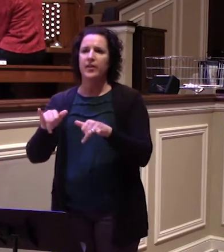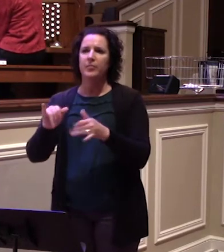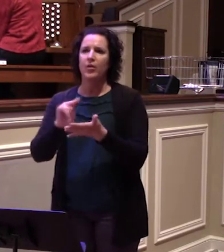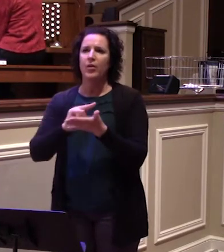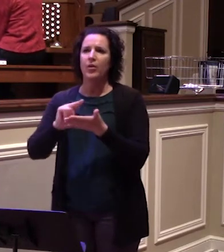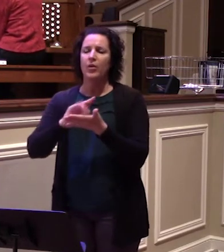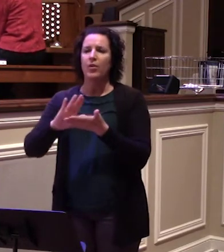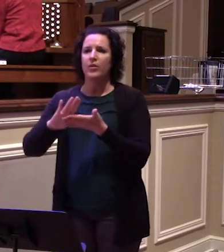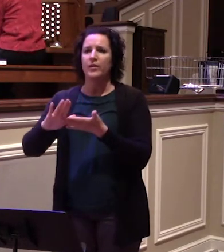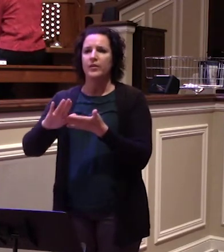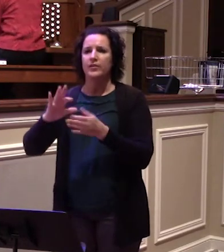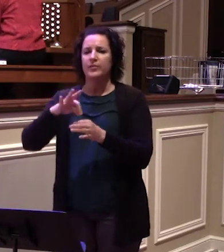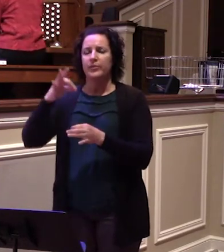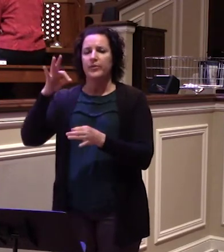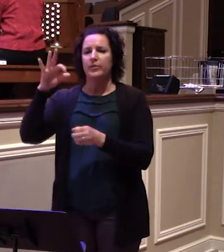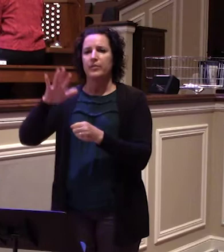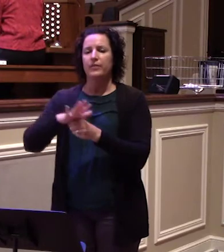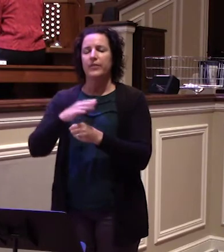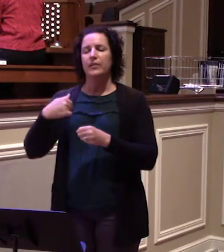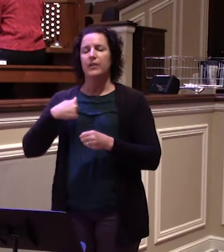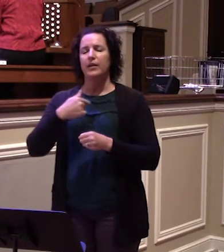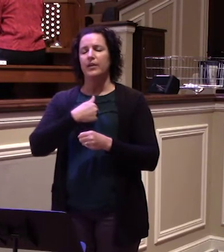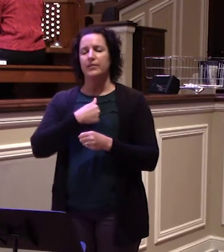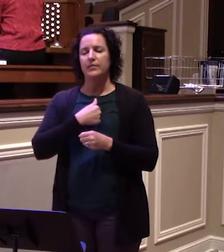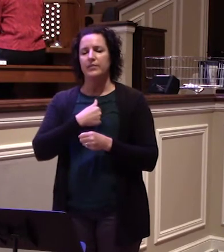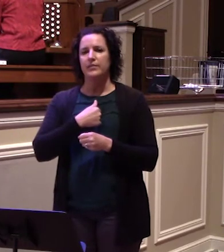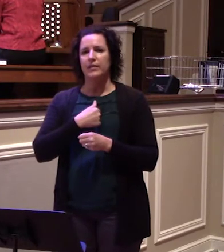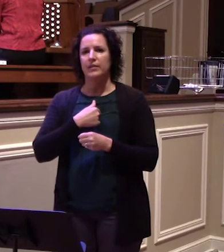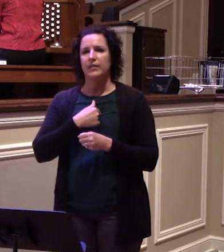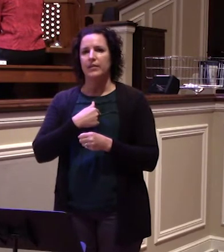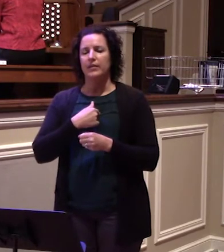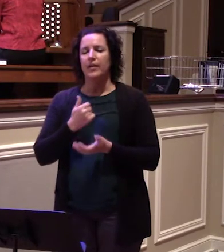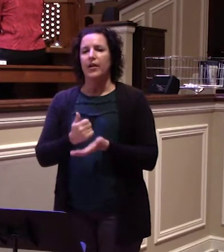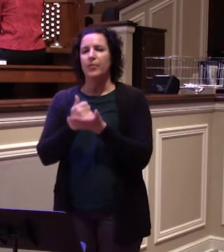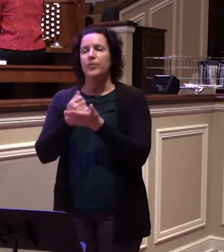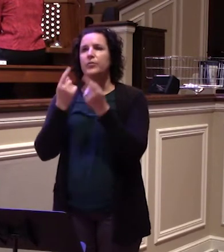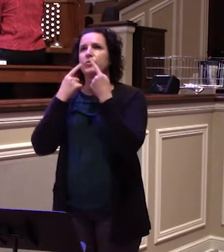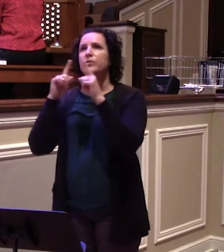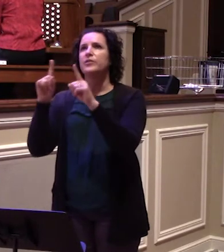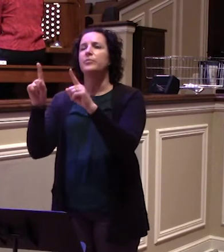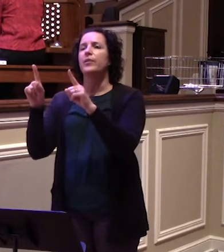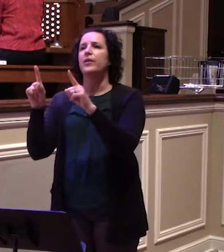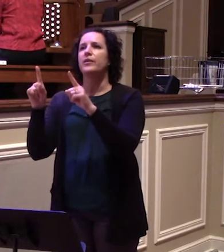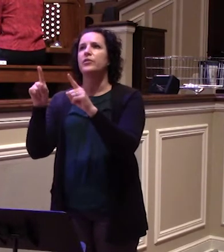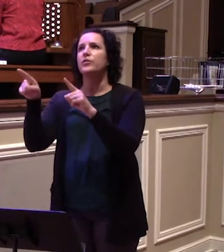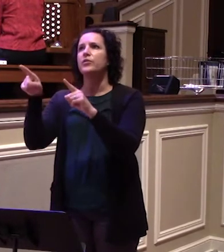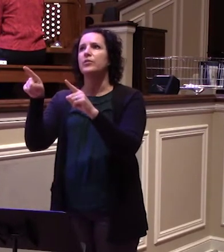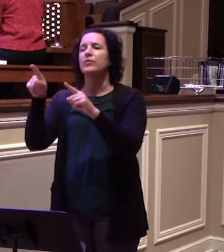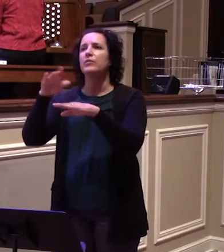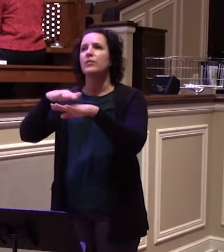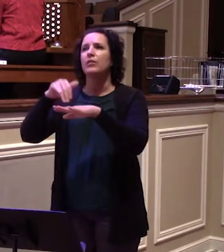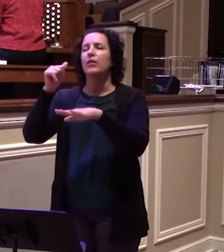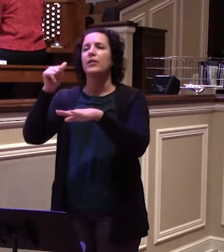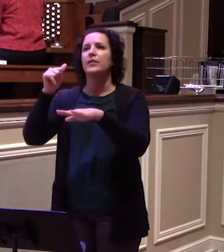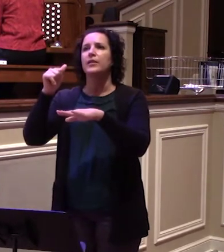see the Christ child rightly. Help us to respond in obedience to what you're calling us to,